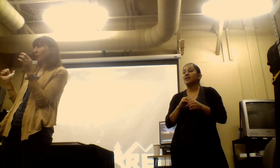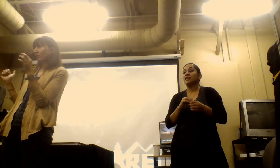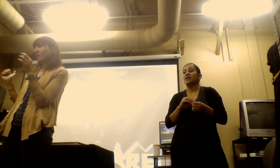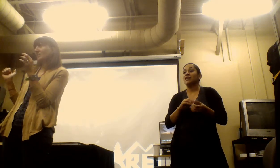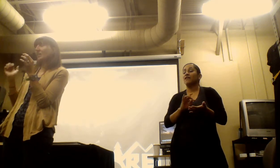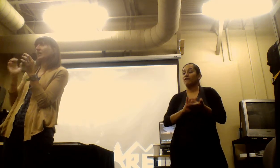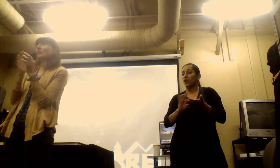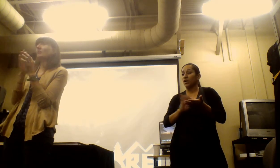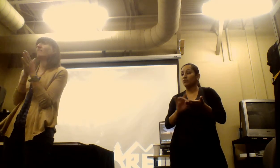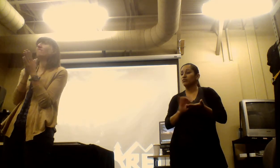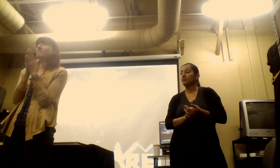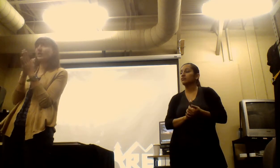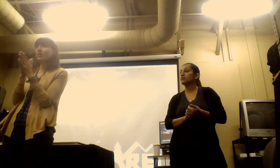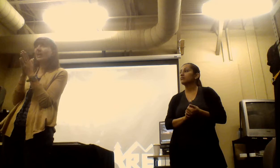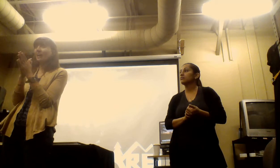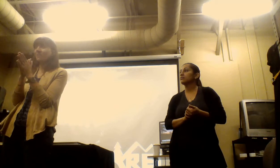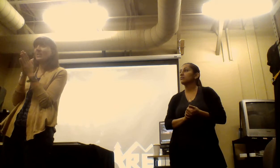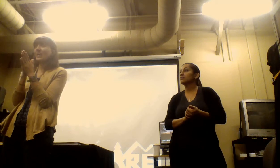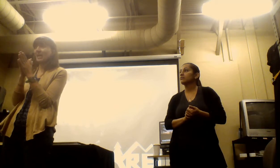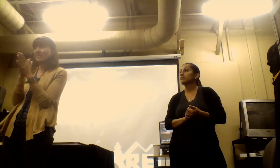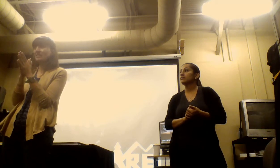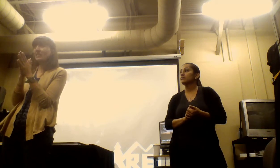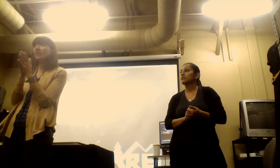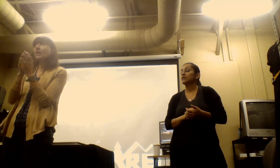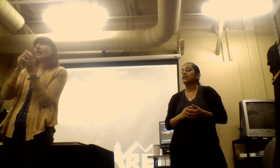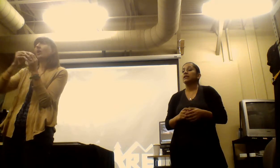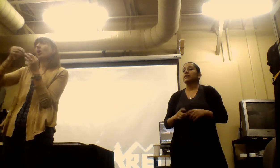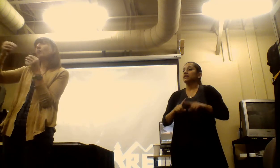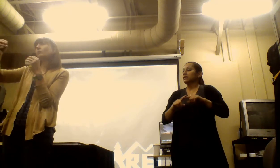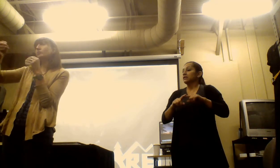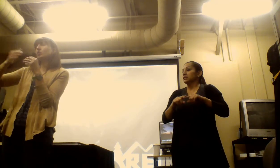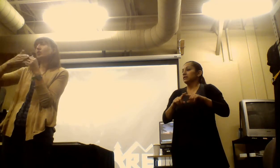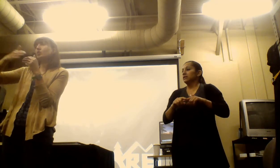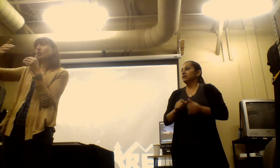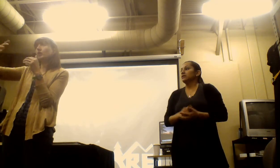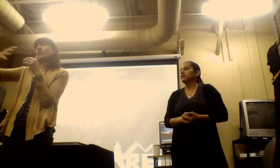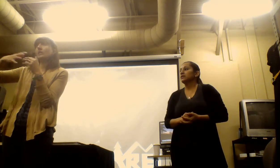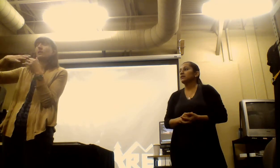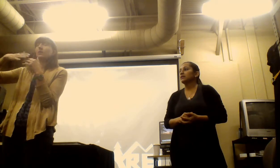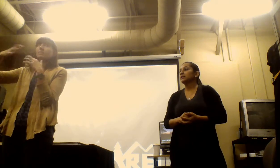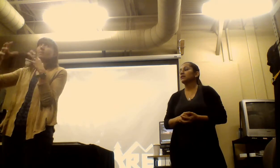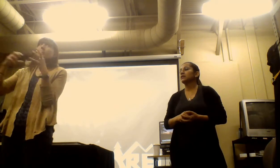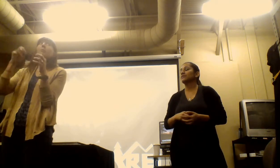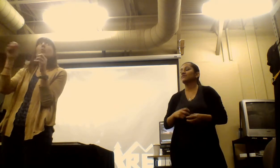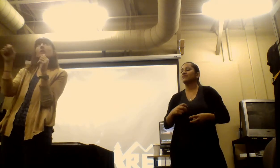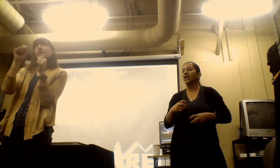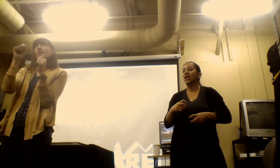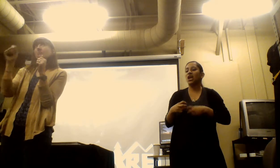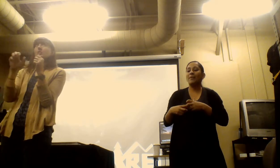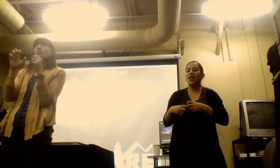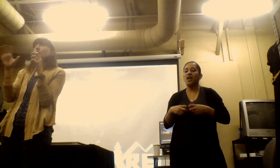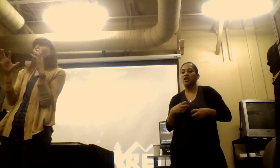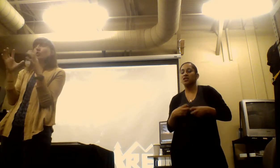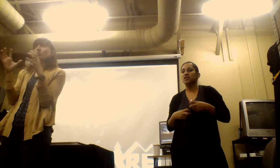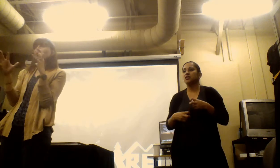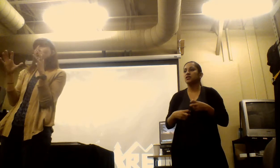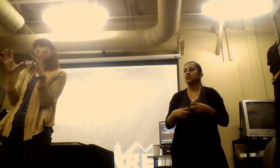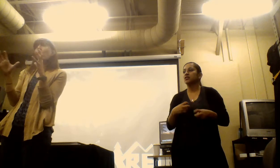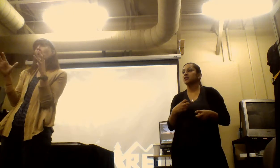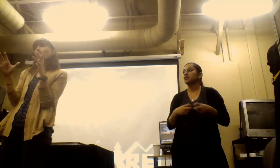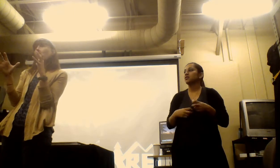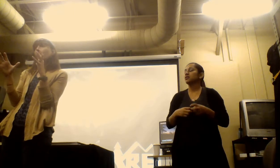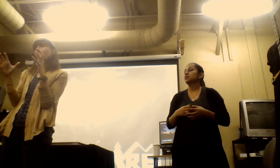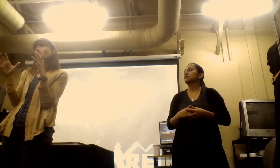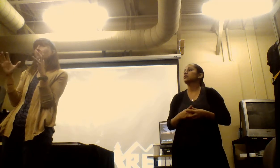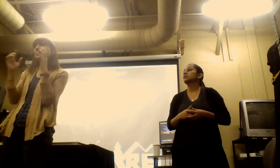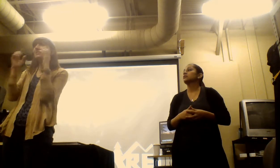and other things, and it can be very heavy-handed and almost start to look like more like a digital